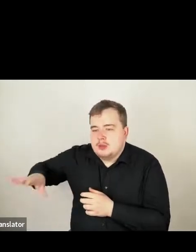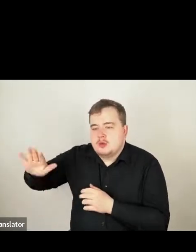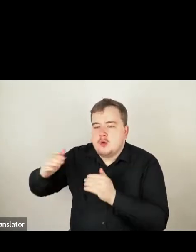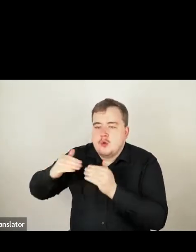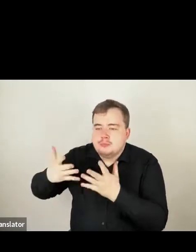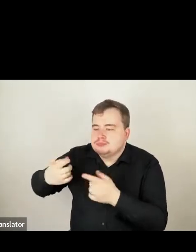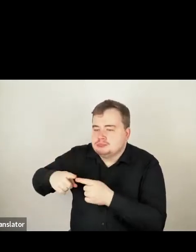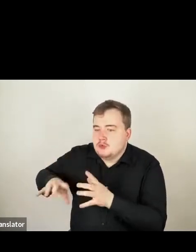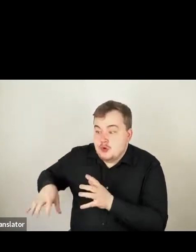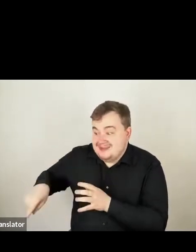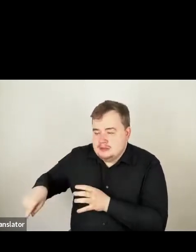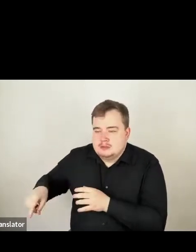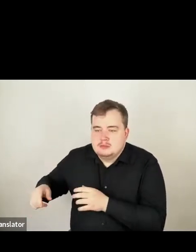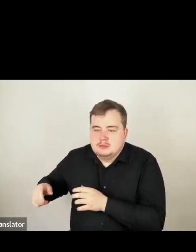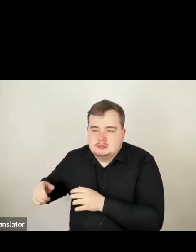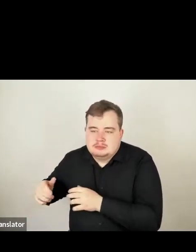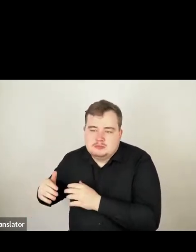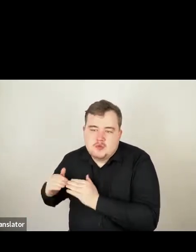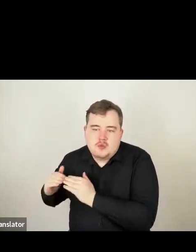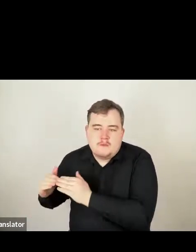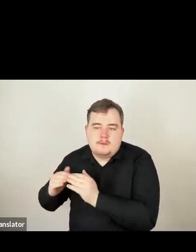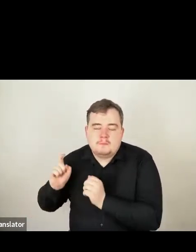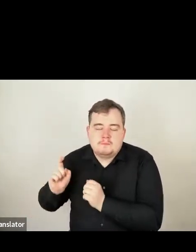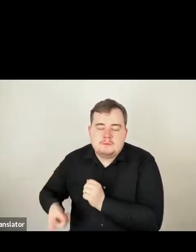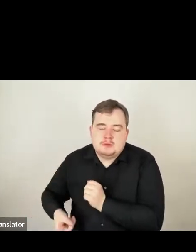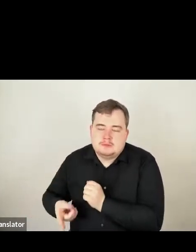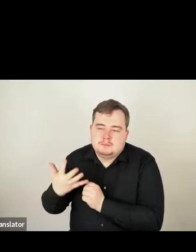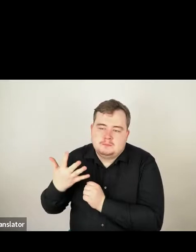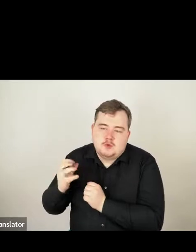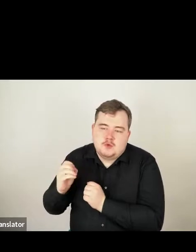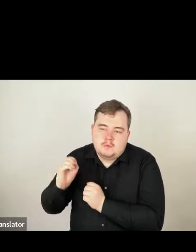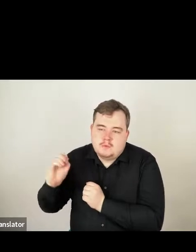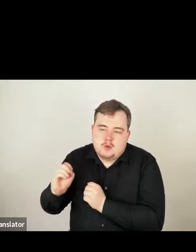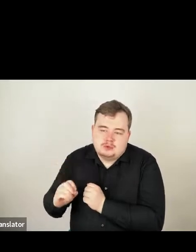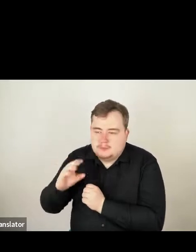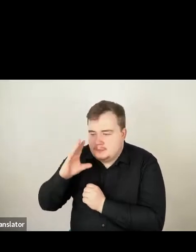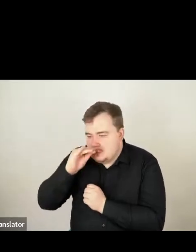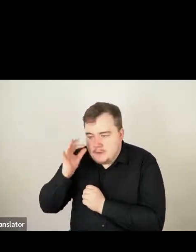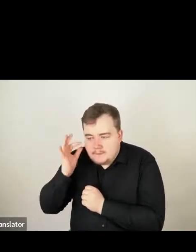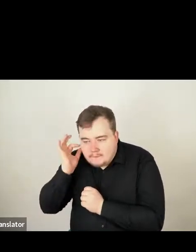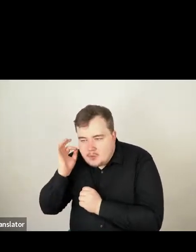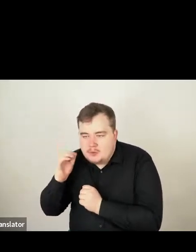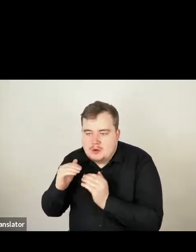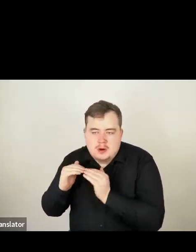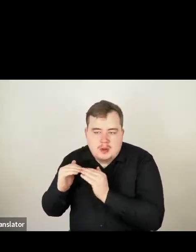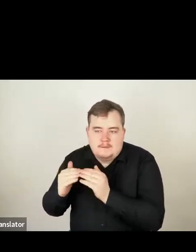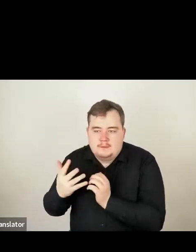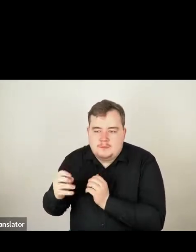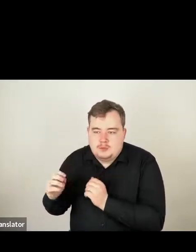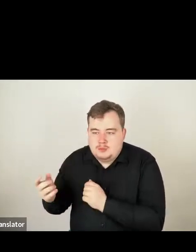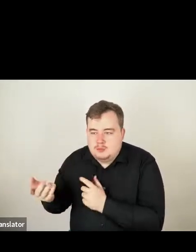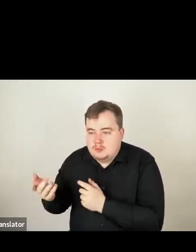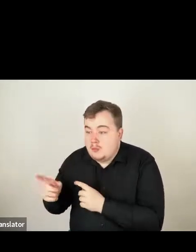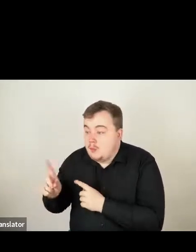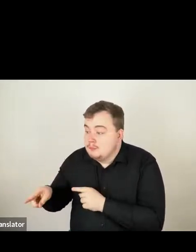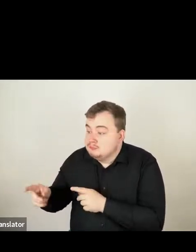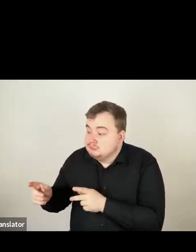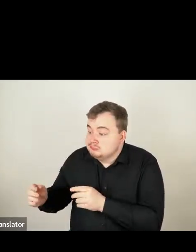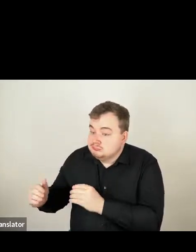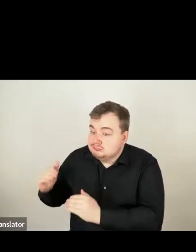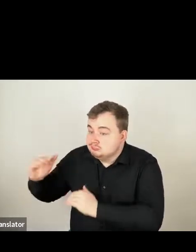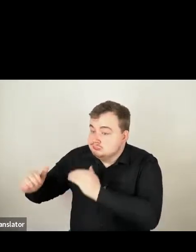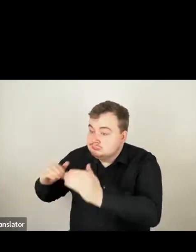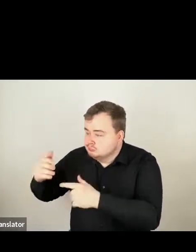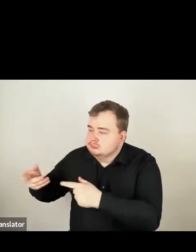that is 50%. So all those in our municipalities that are elected should